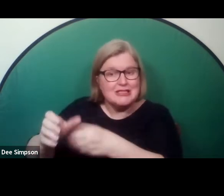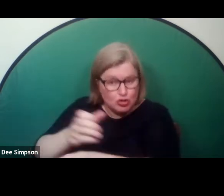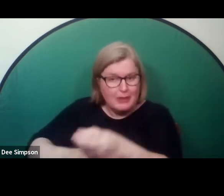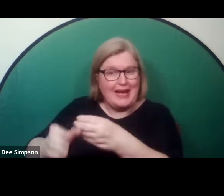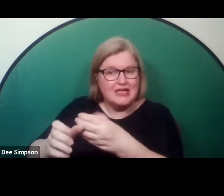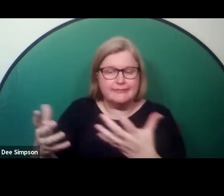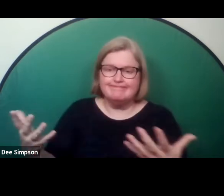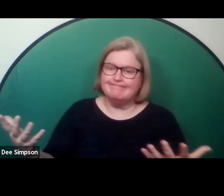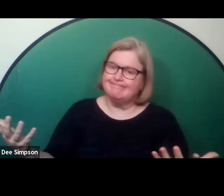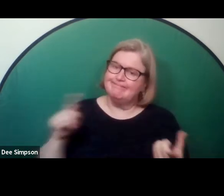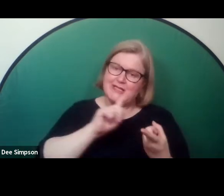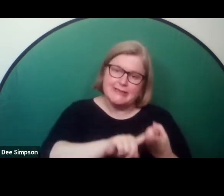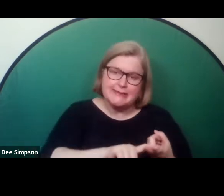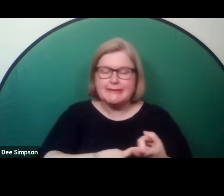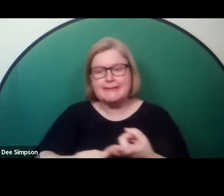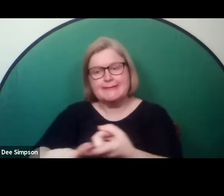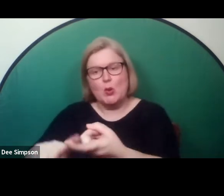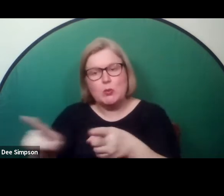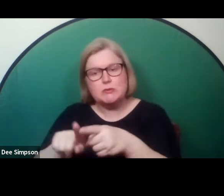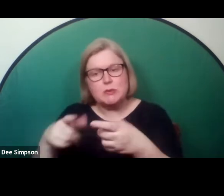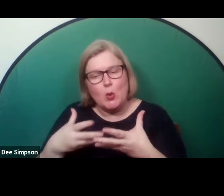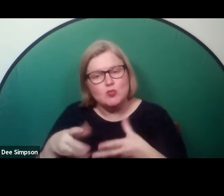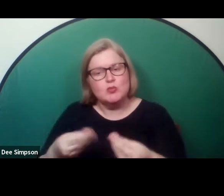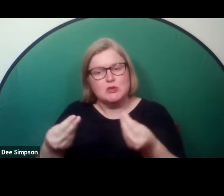another sustainability and resource challenge.